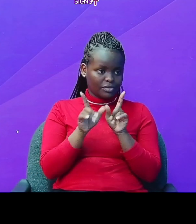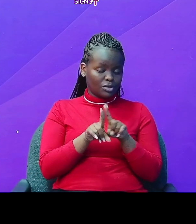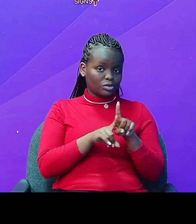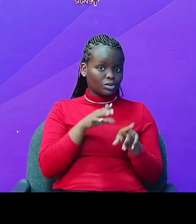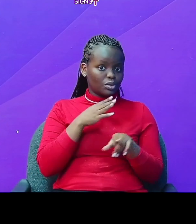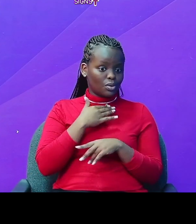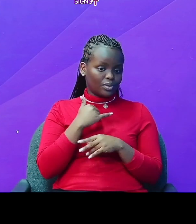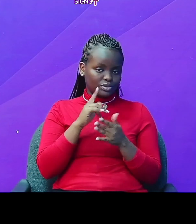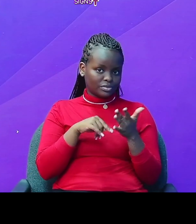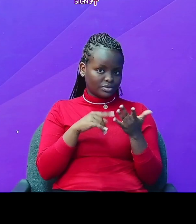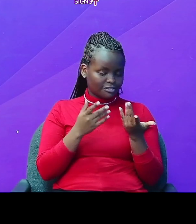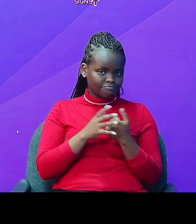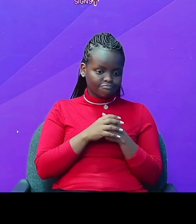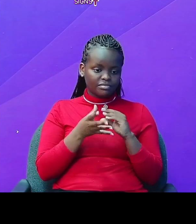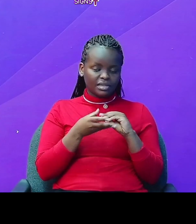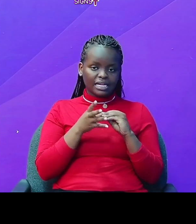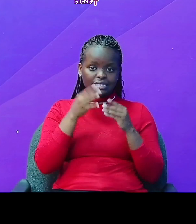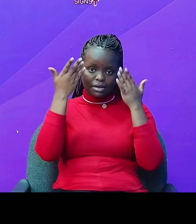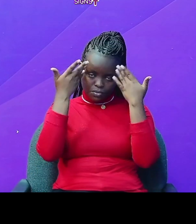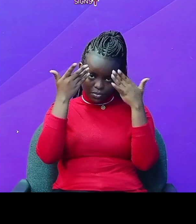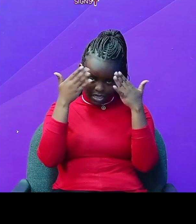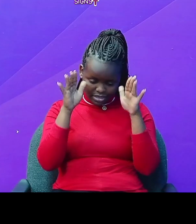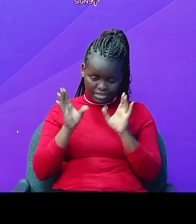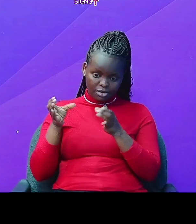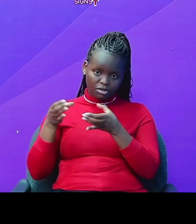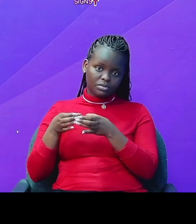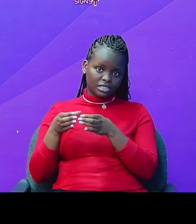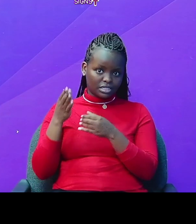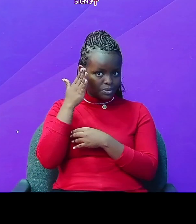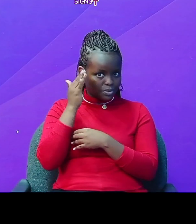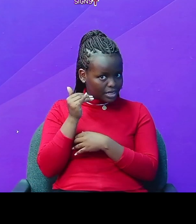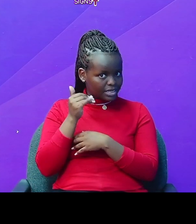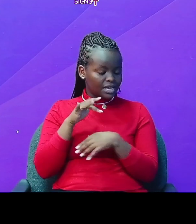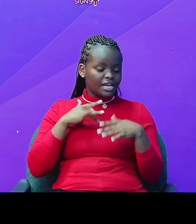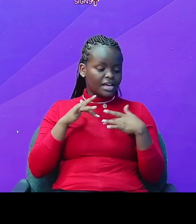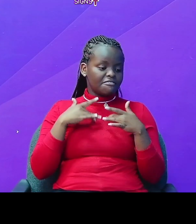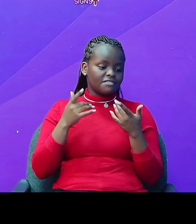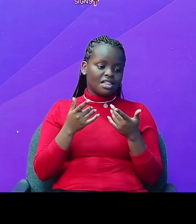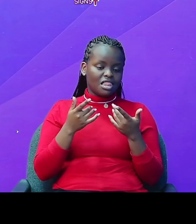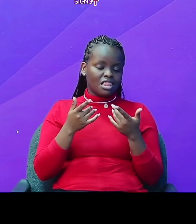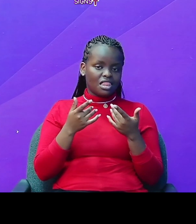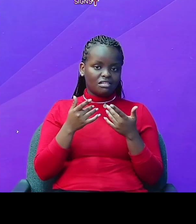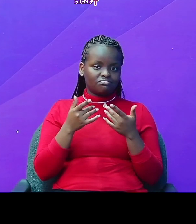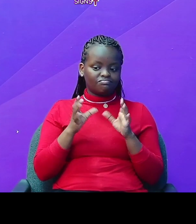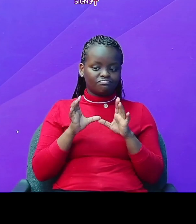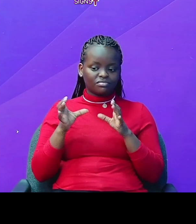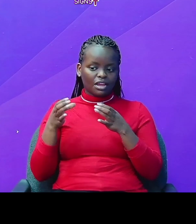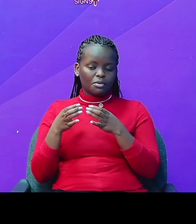to really create awareness in the community, because I feel like my community needs